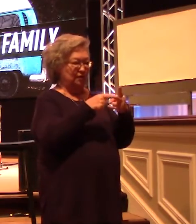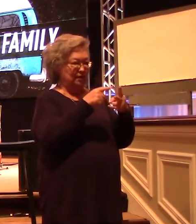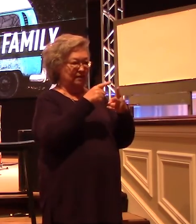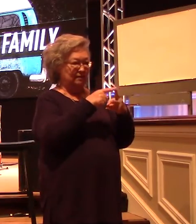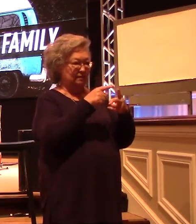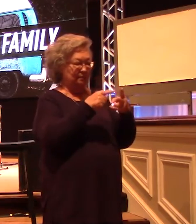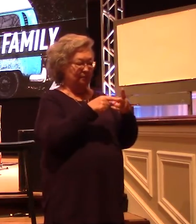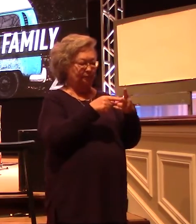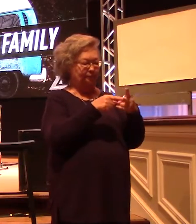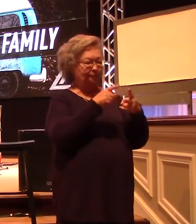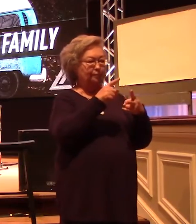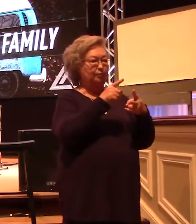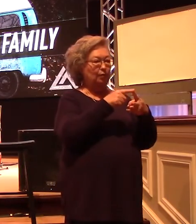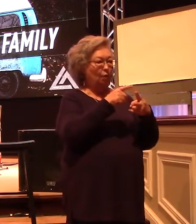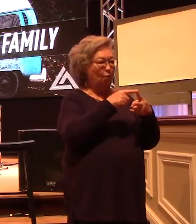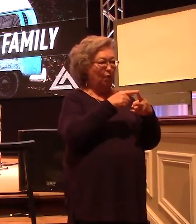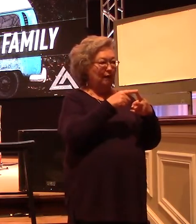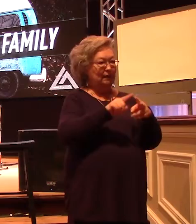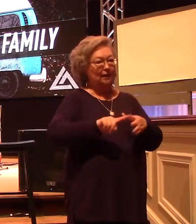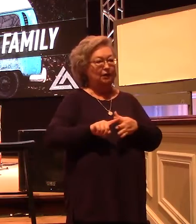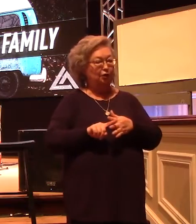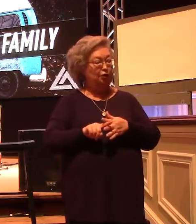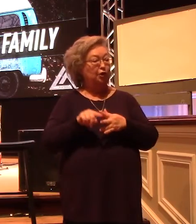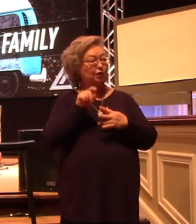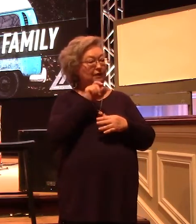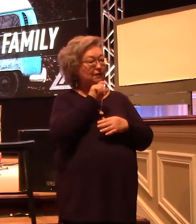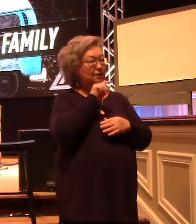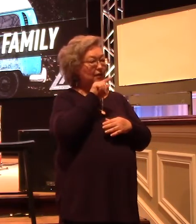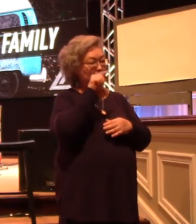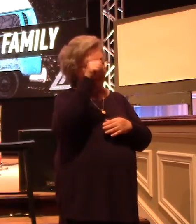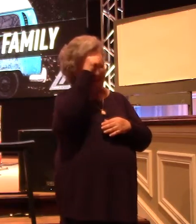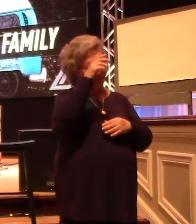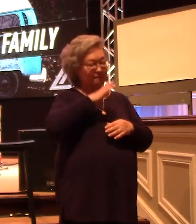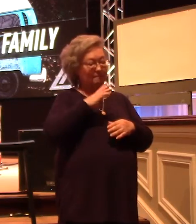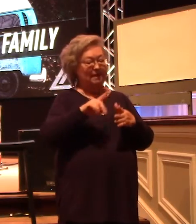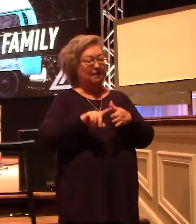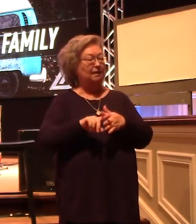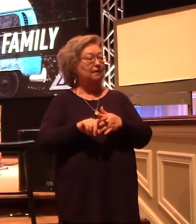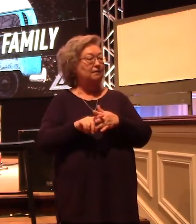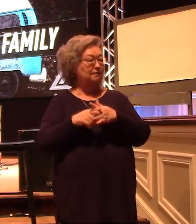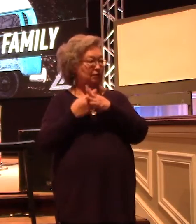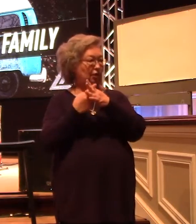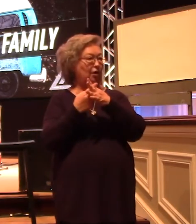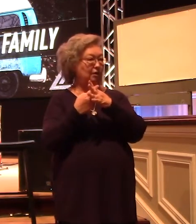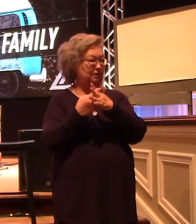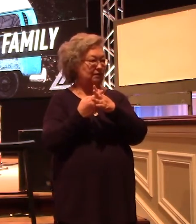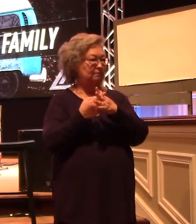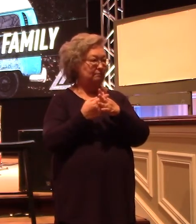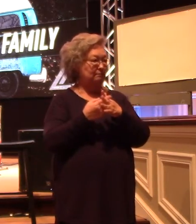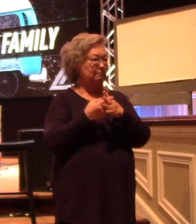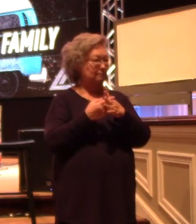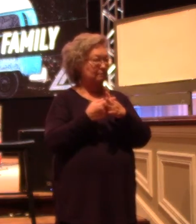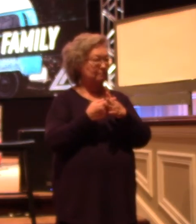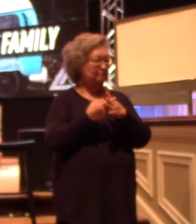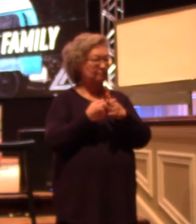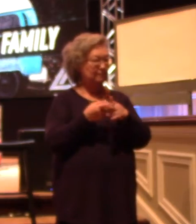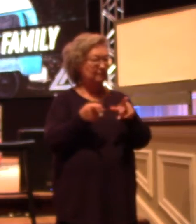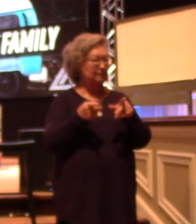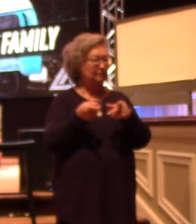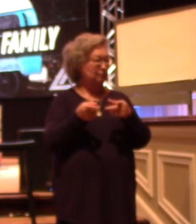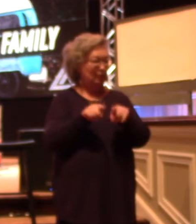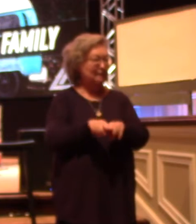this. Take initiative. All right? You might want to write down there to the side. Just do